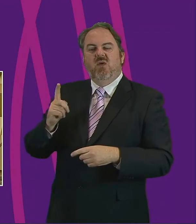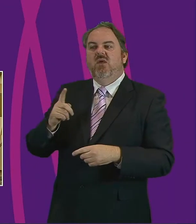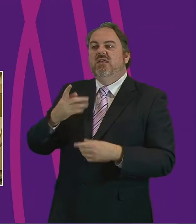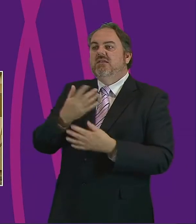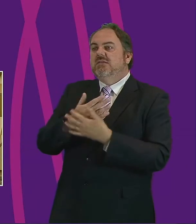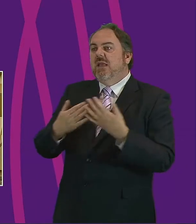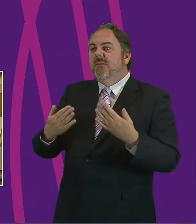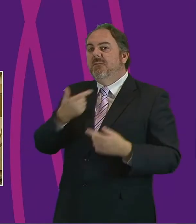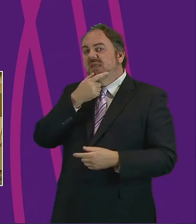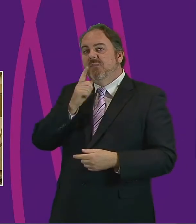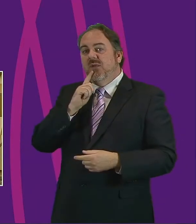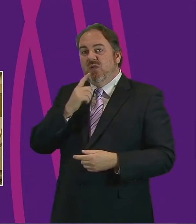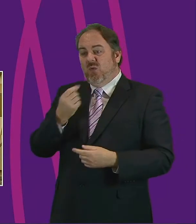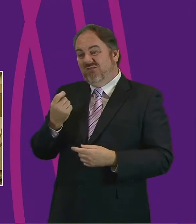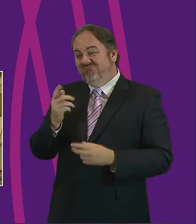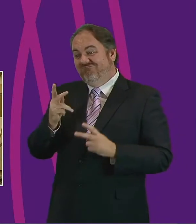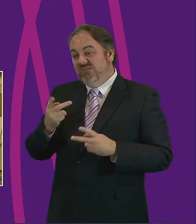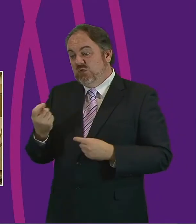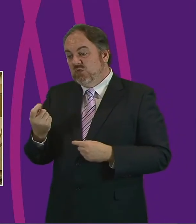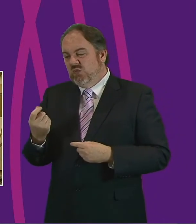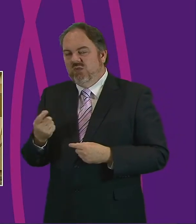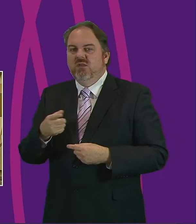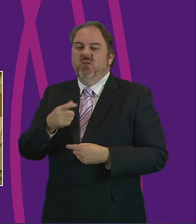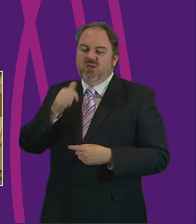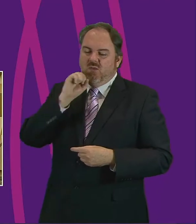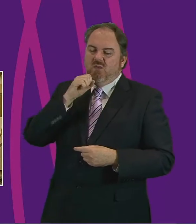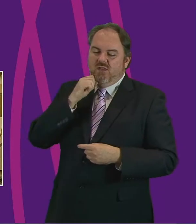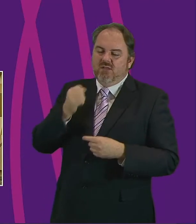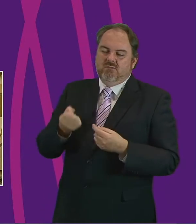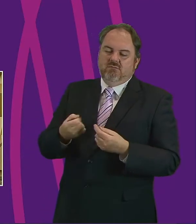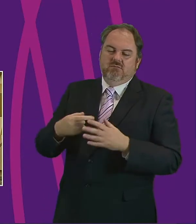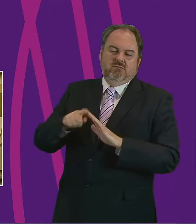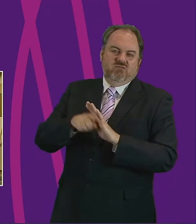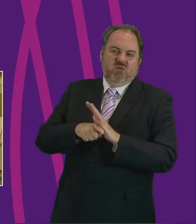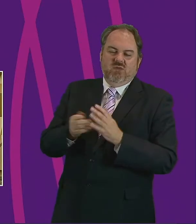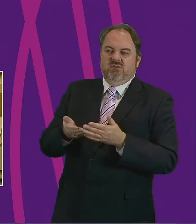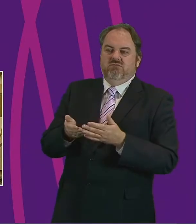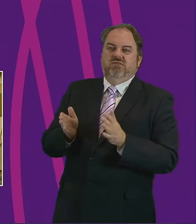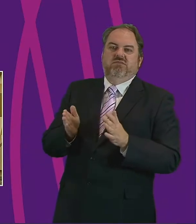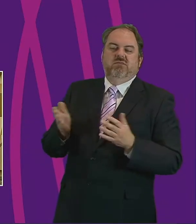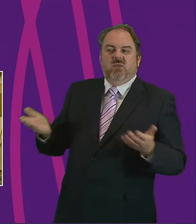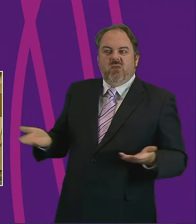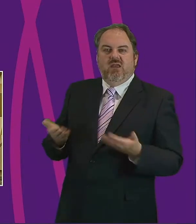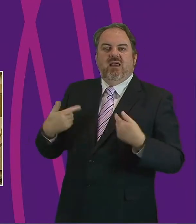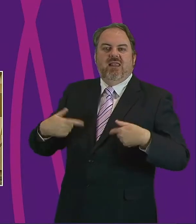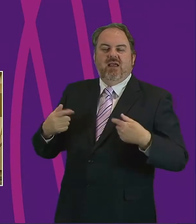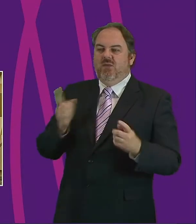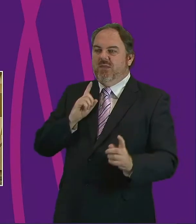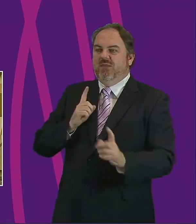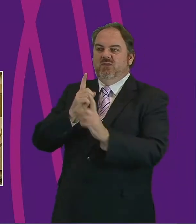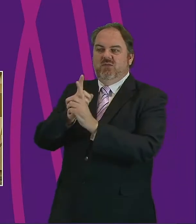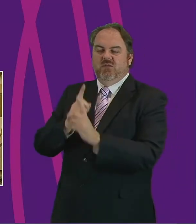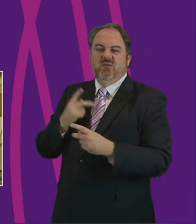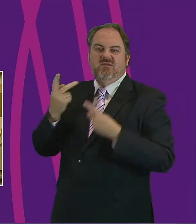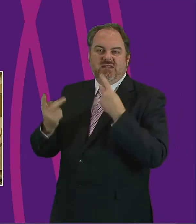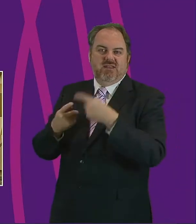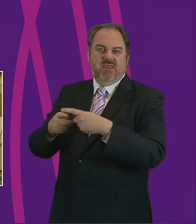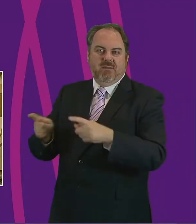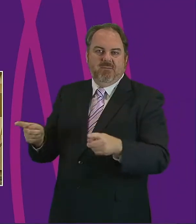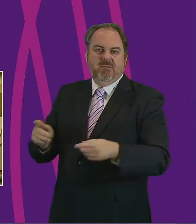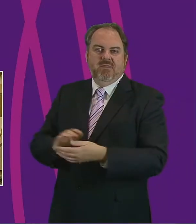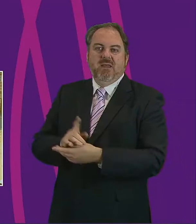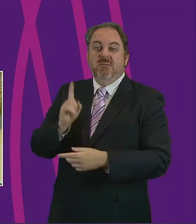days and in other exceptional circumstances, but we're also developing plans for a phased return to visiting when it is clinically safe to do